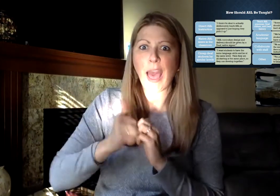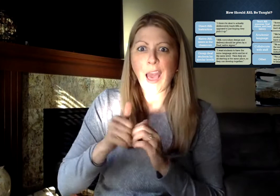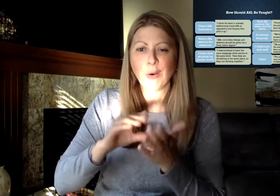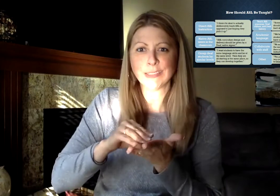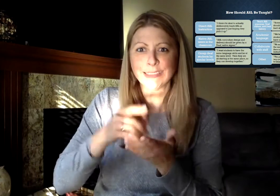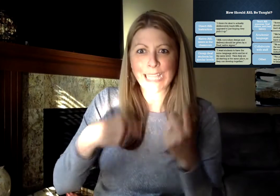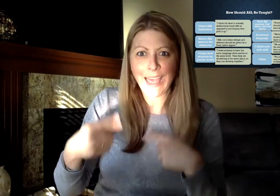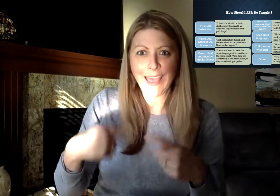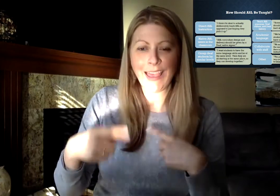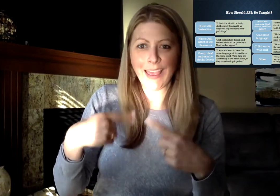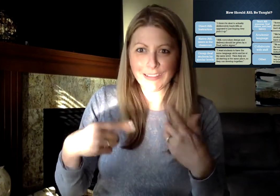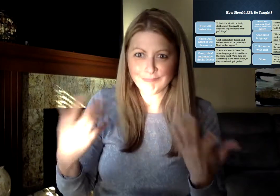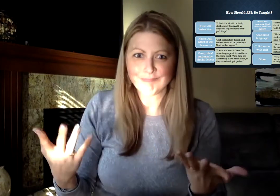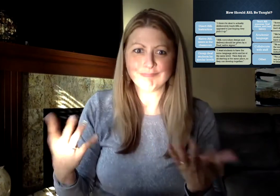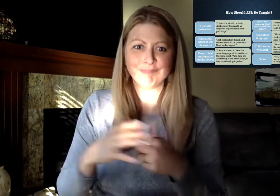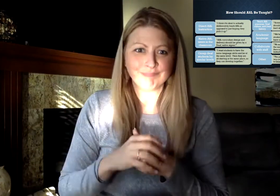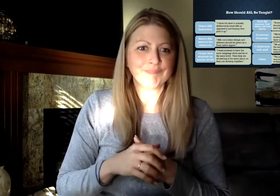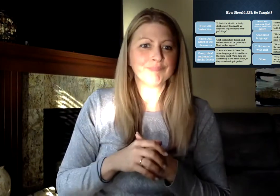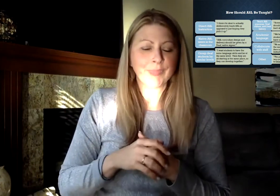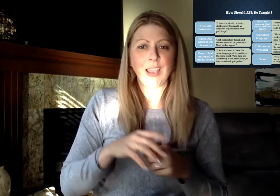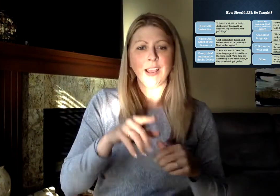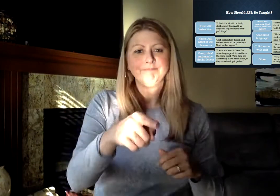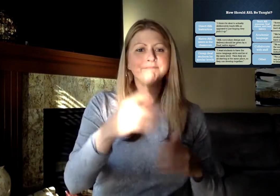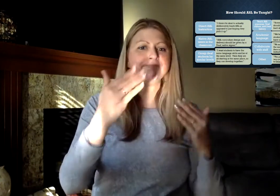them how to sign.